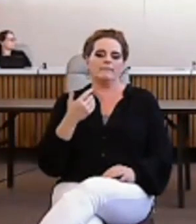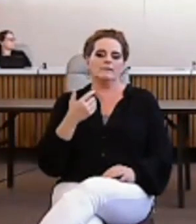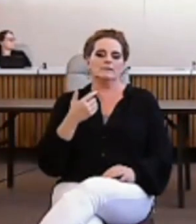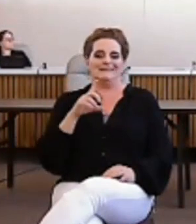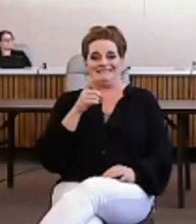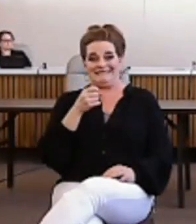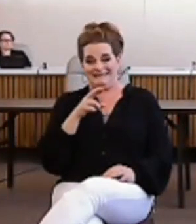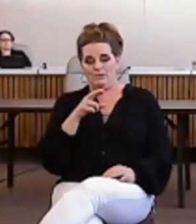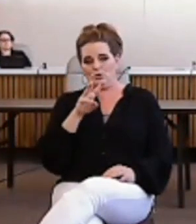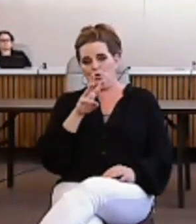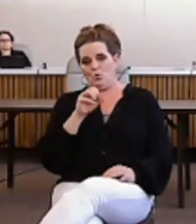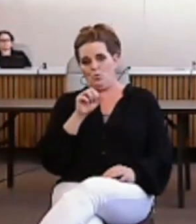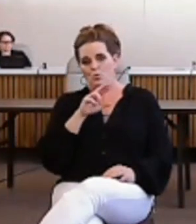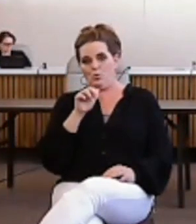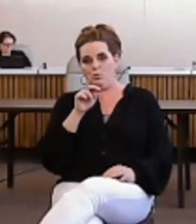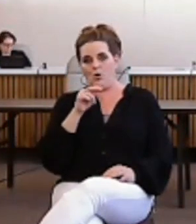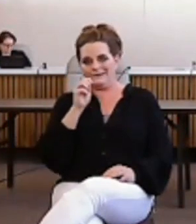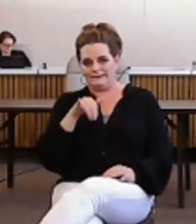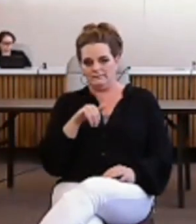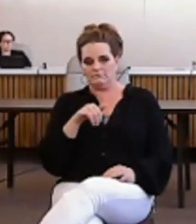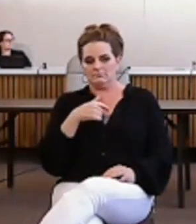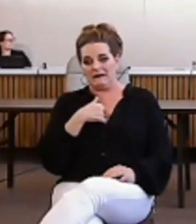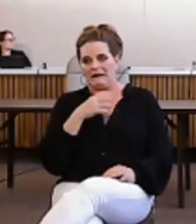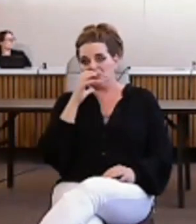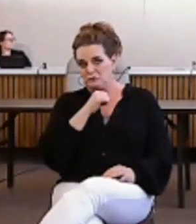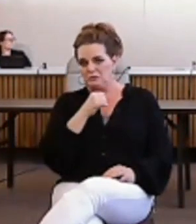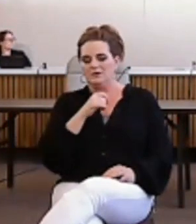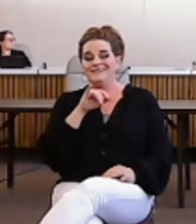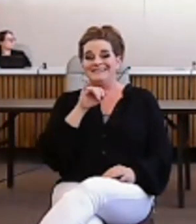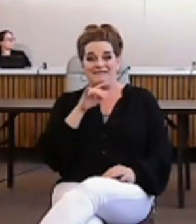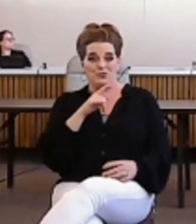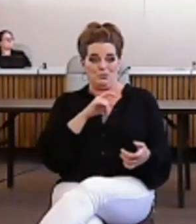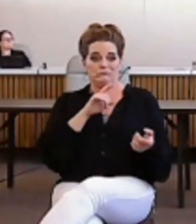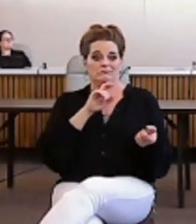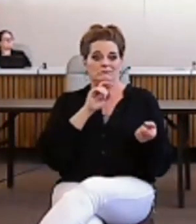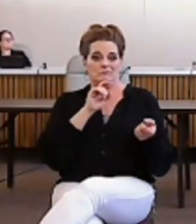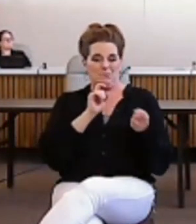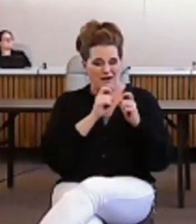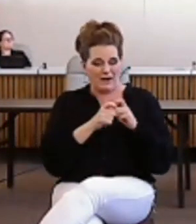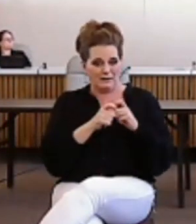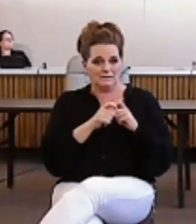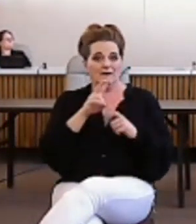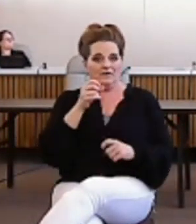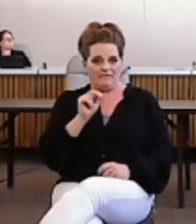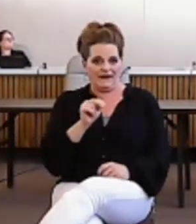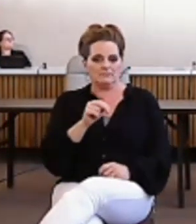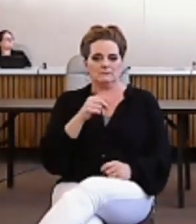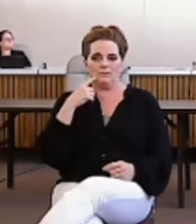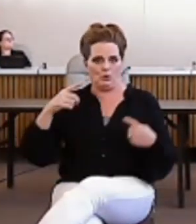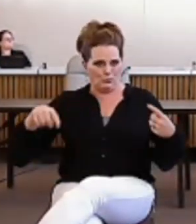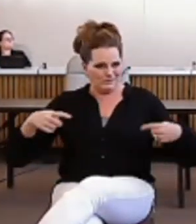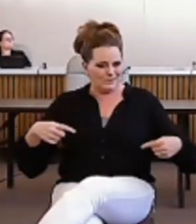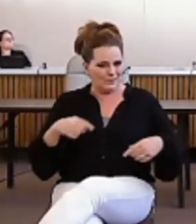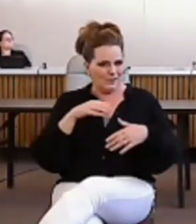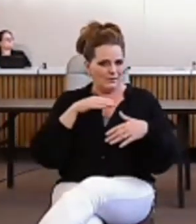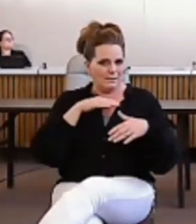dealer warranties, which I suspect the instant you modify your vehicle for wheelchair accessibility,